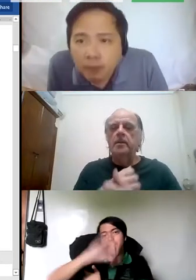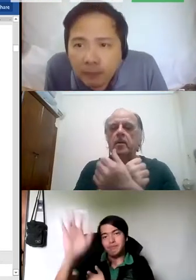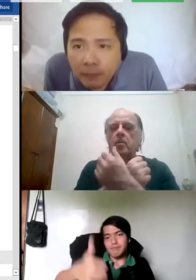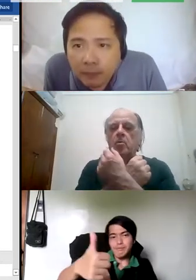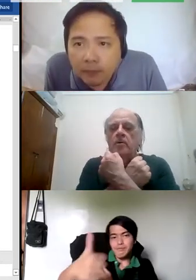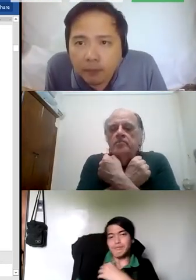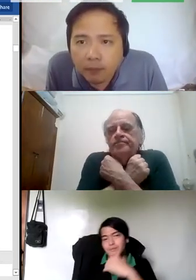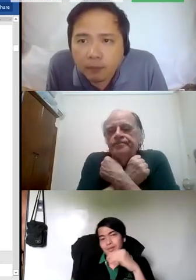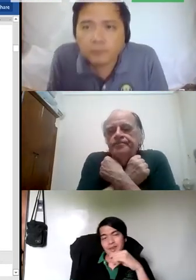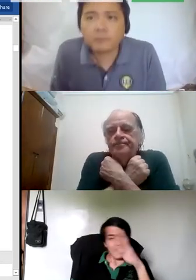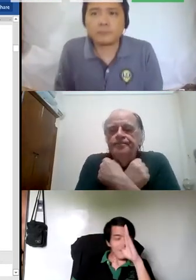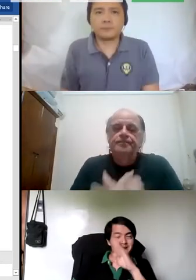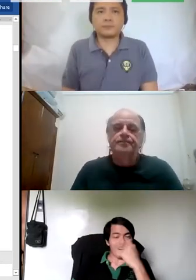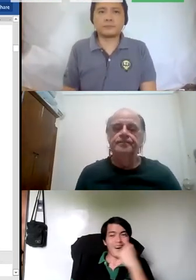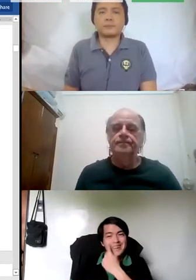Okay, warm.